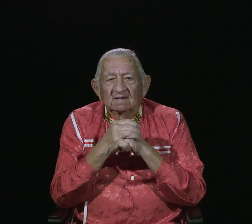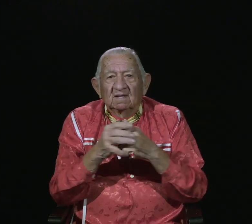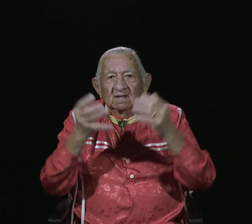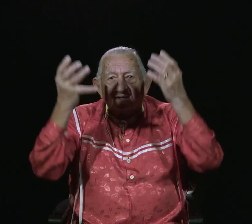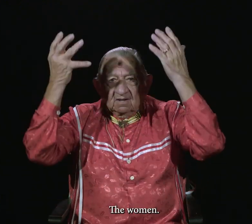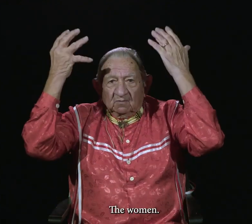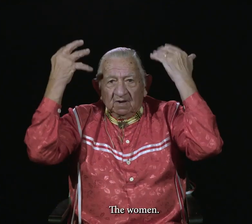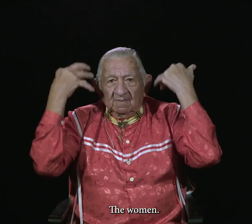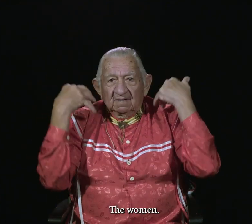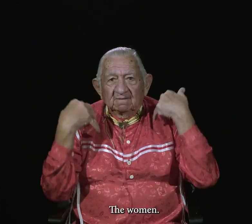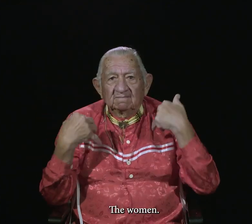The women